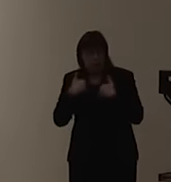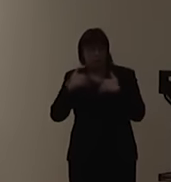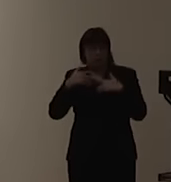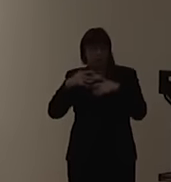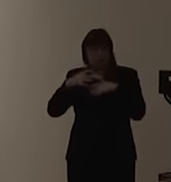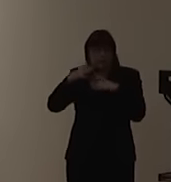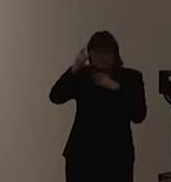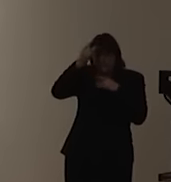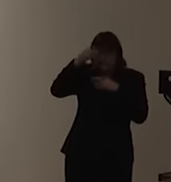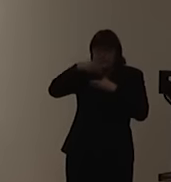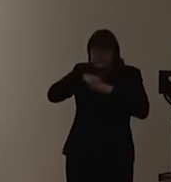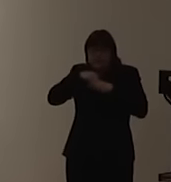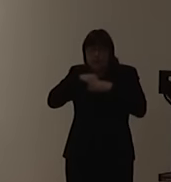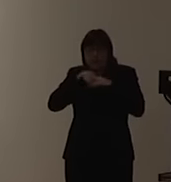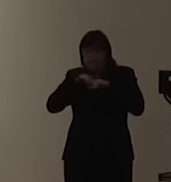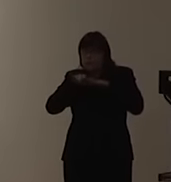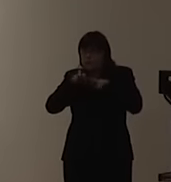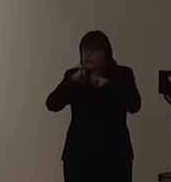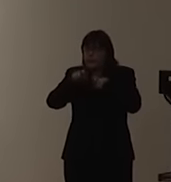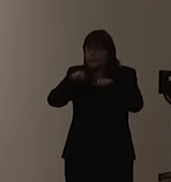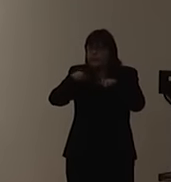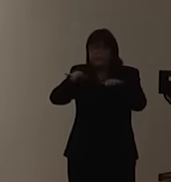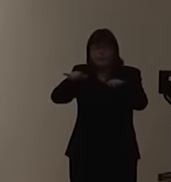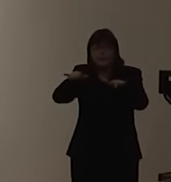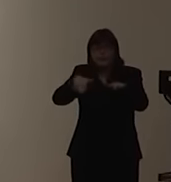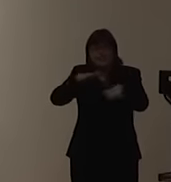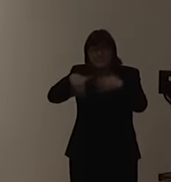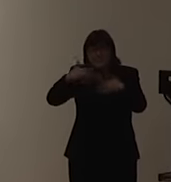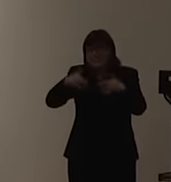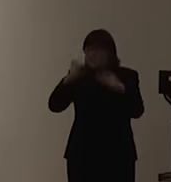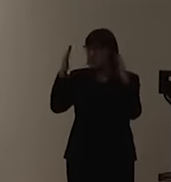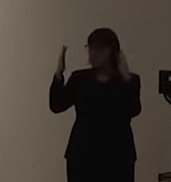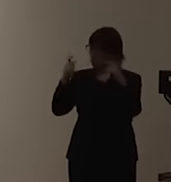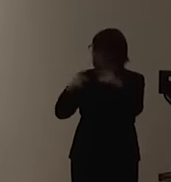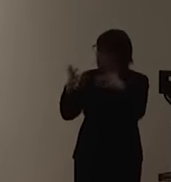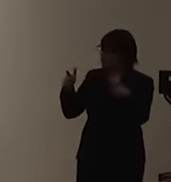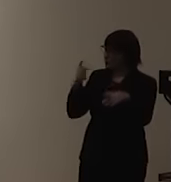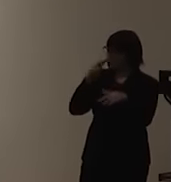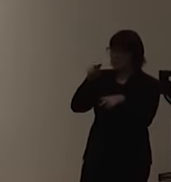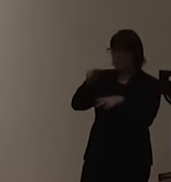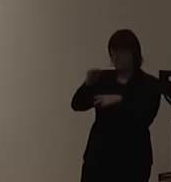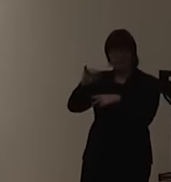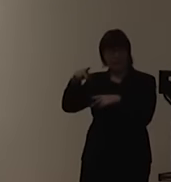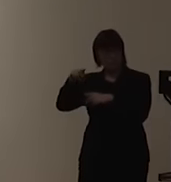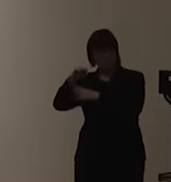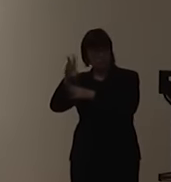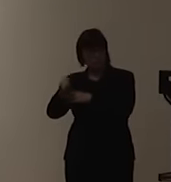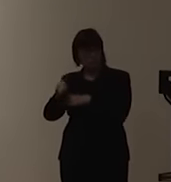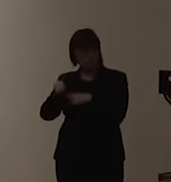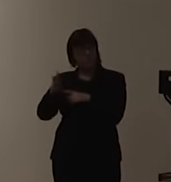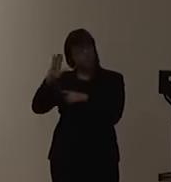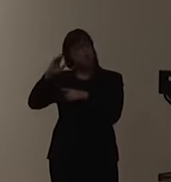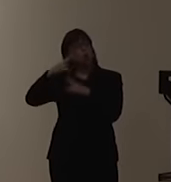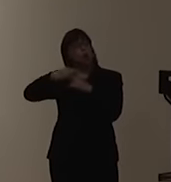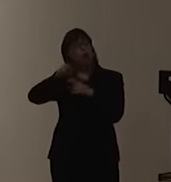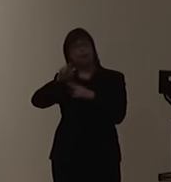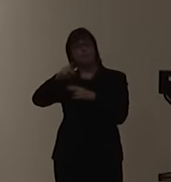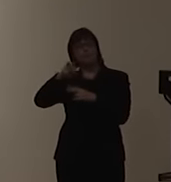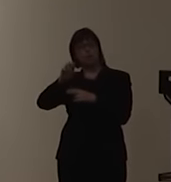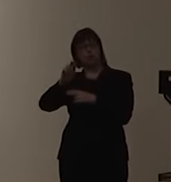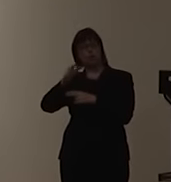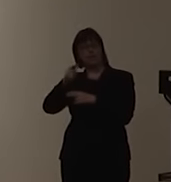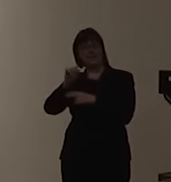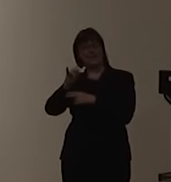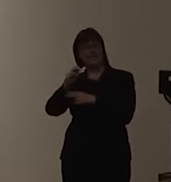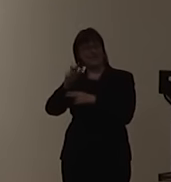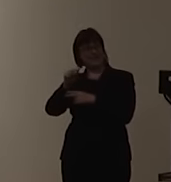it, why wouldn't it be? It's a continuous forest. You ever look at a map of Africa? It used to be called the Upper Guinea Forest.